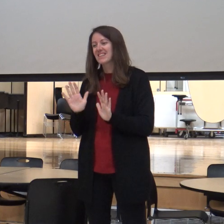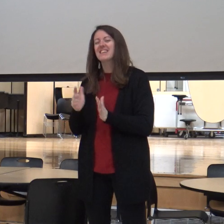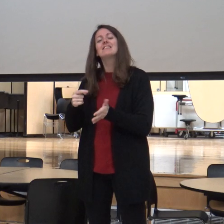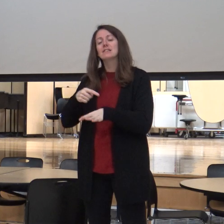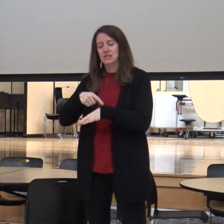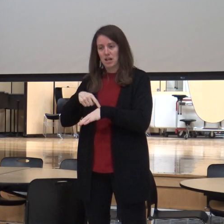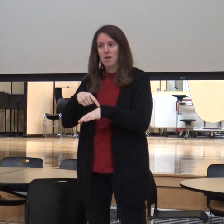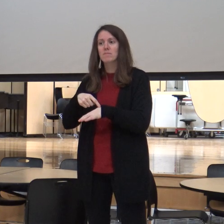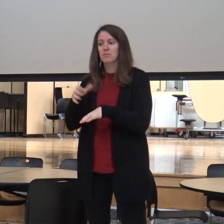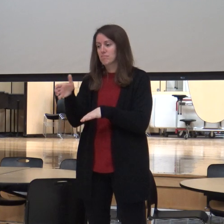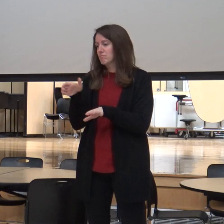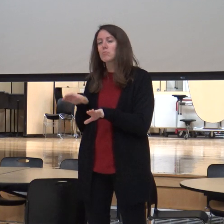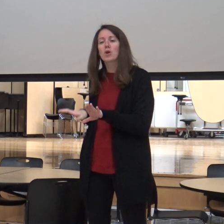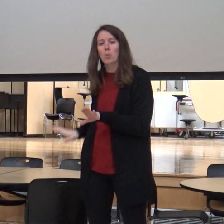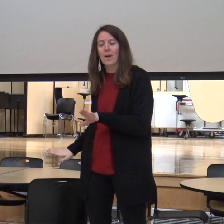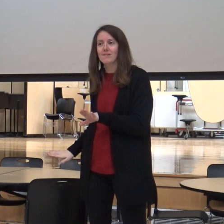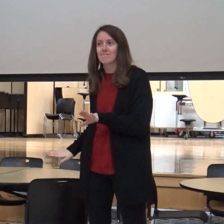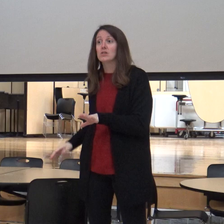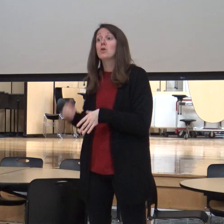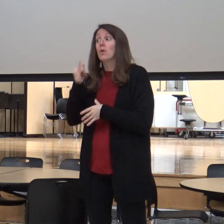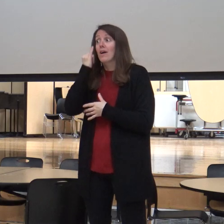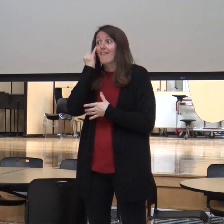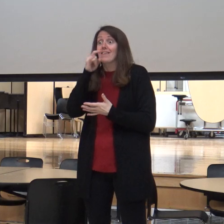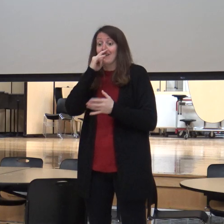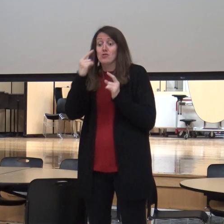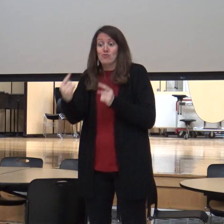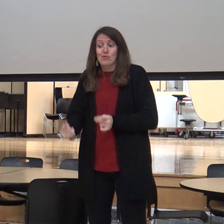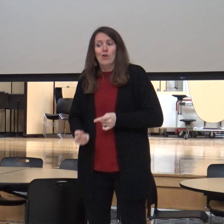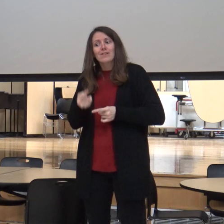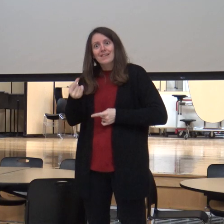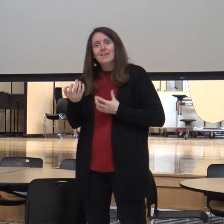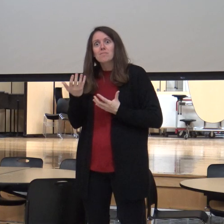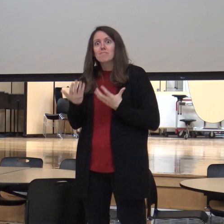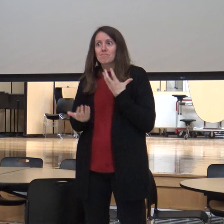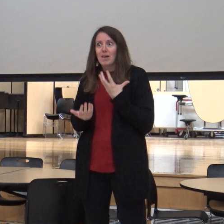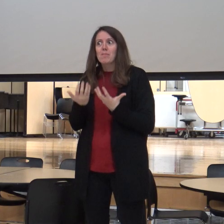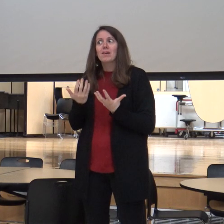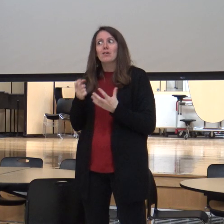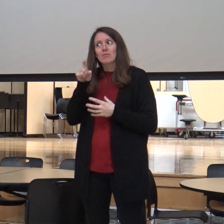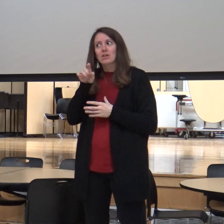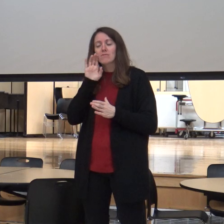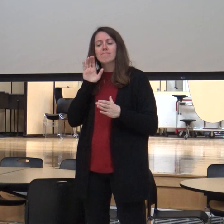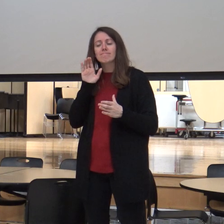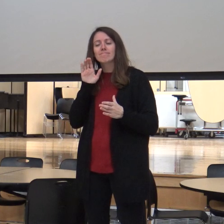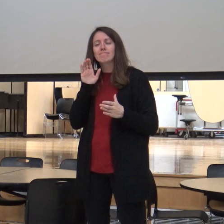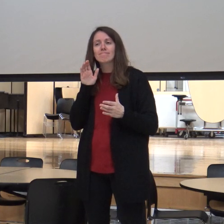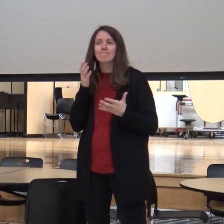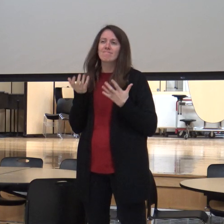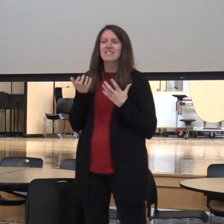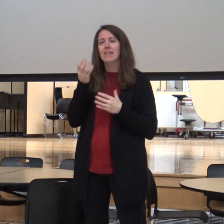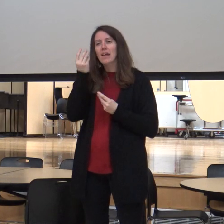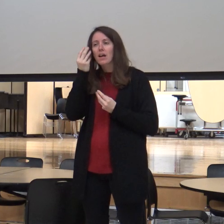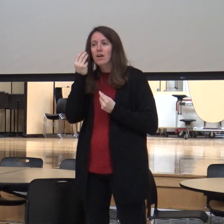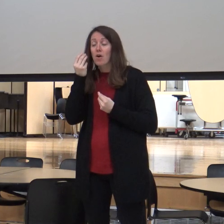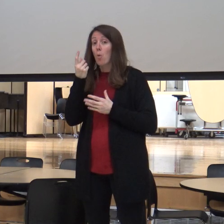so if they're not doing well, it's time to look at what do we need to do about that? Even when they're doing well, what are the limits for